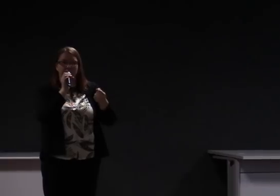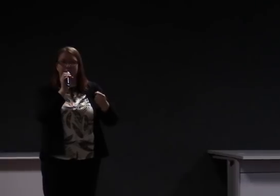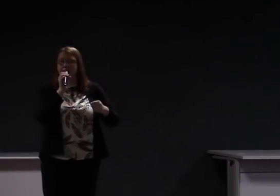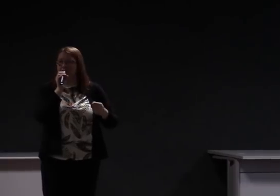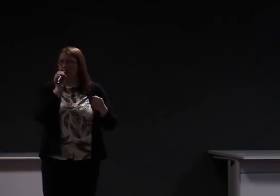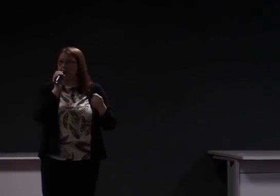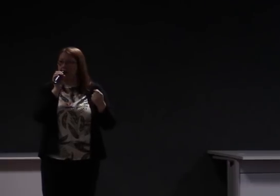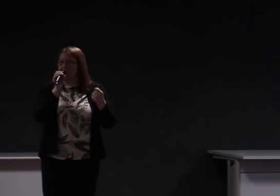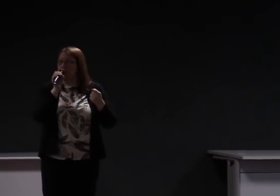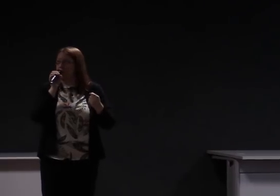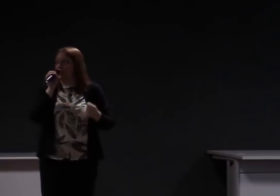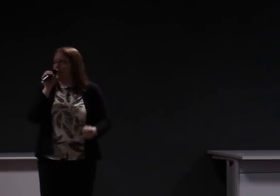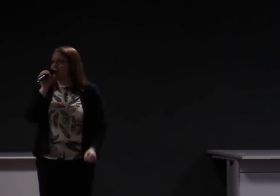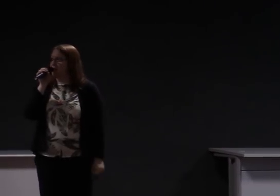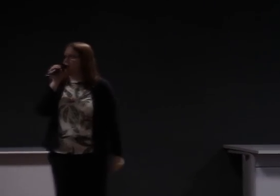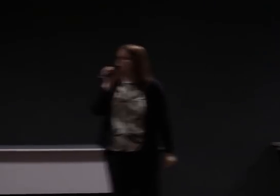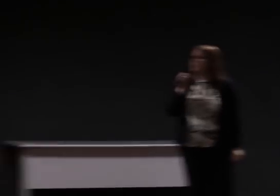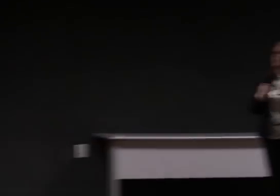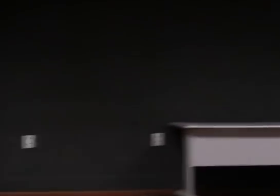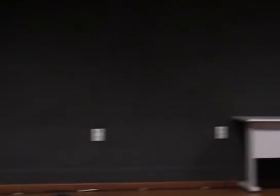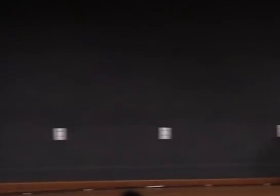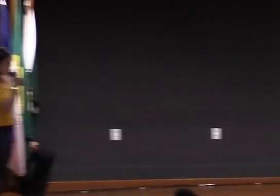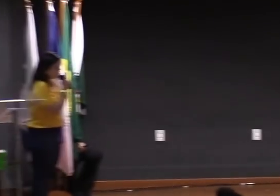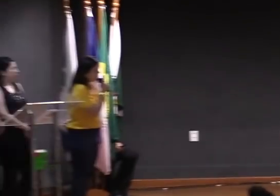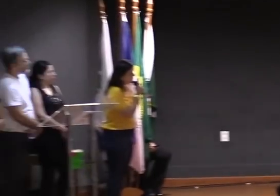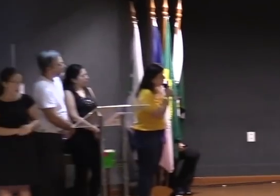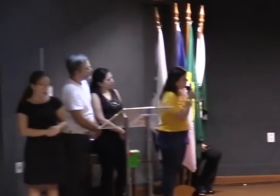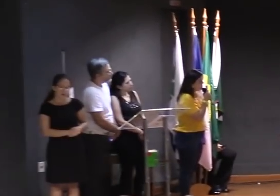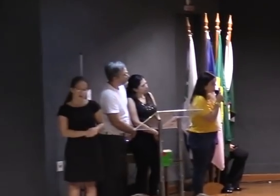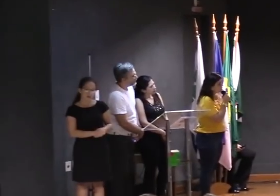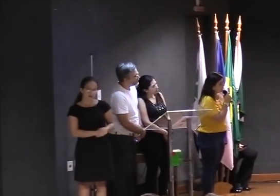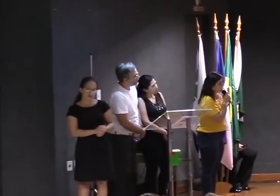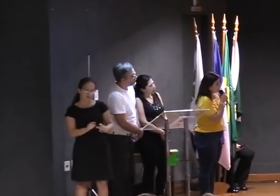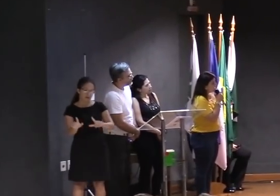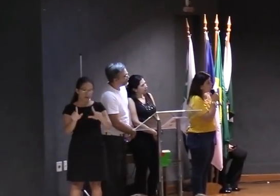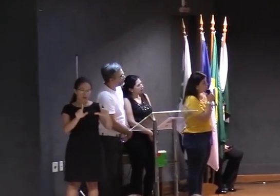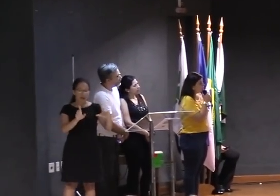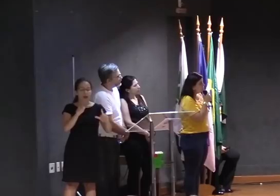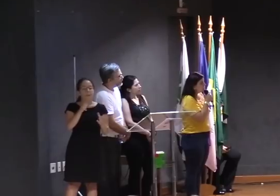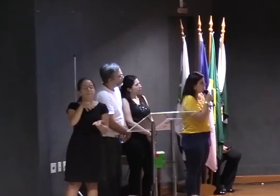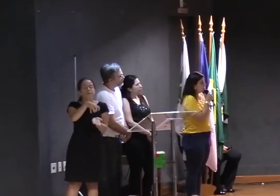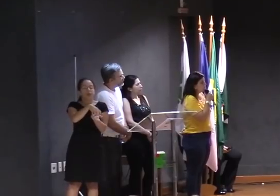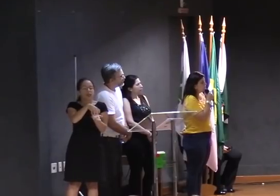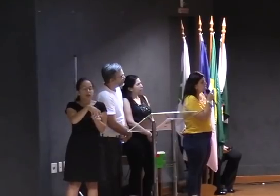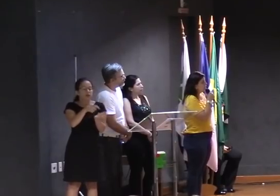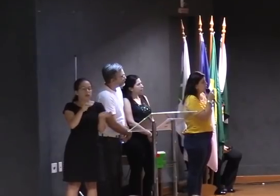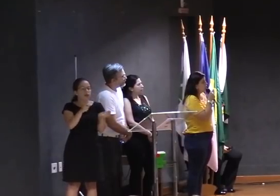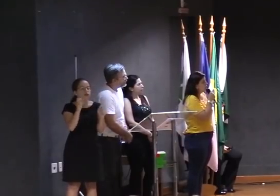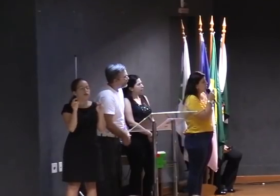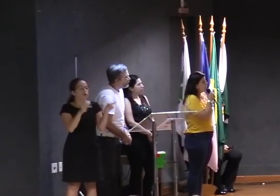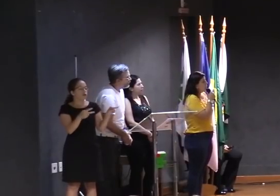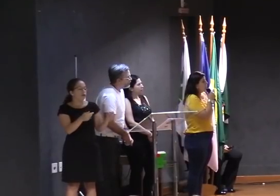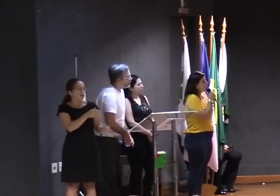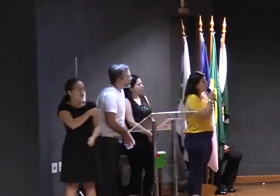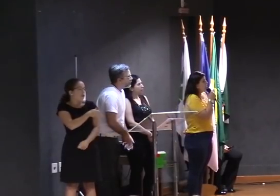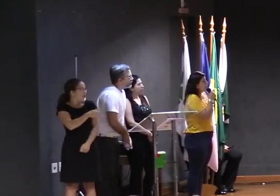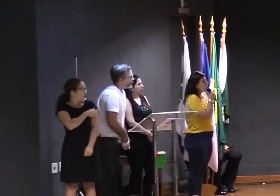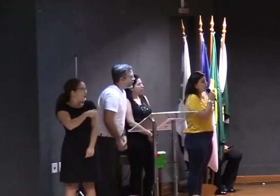and recording it as a podcast. Na figura do meio vocês conseguem ver alunos fazendo